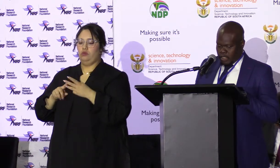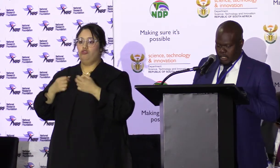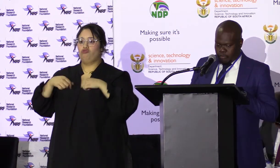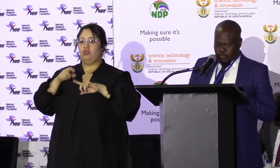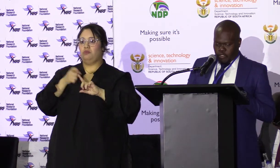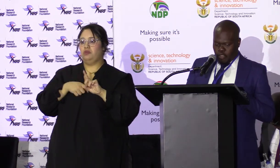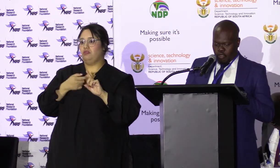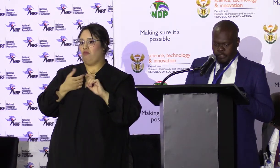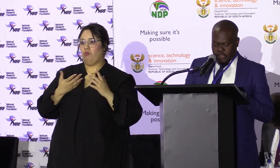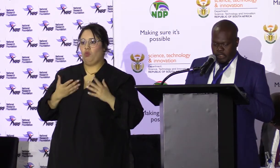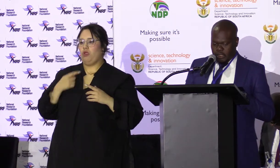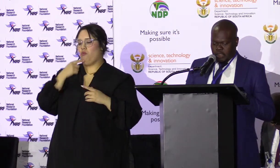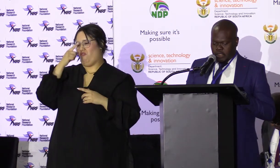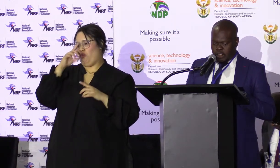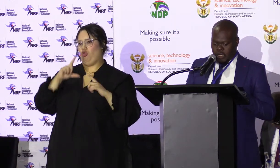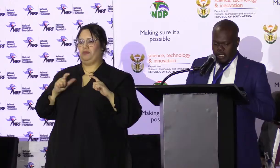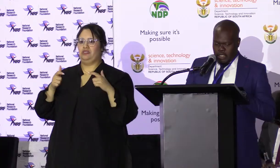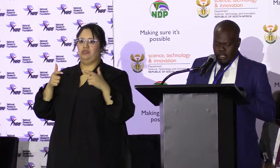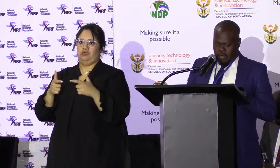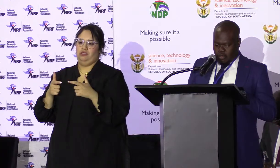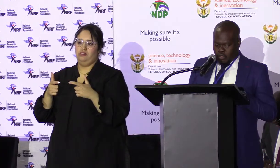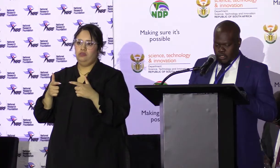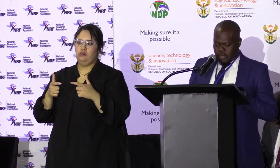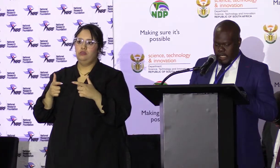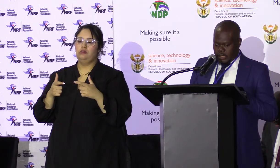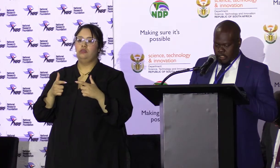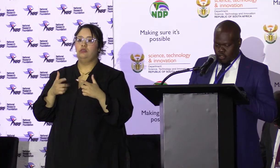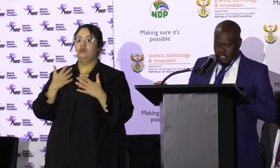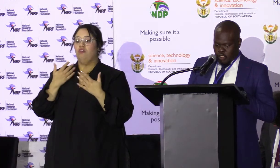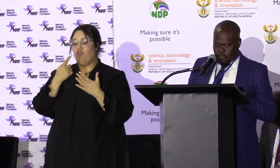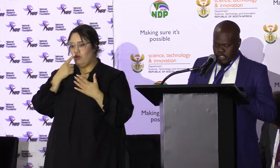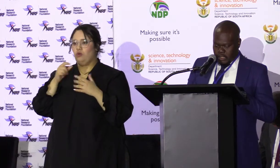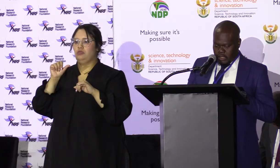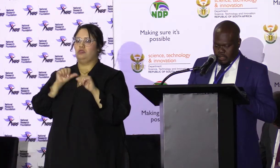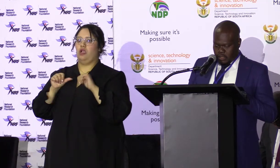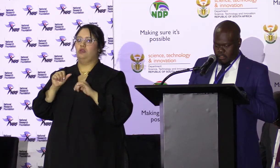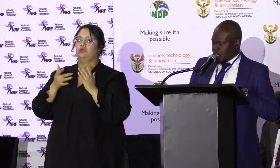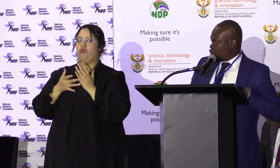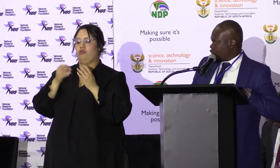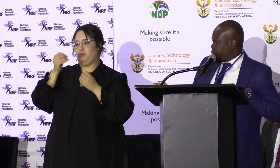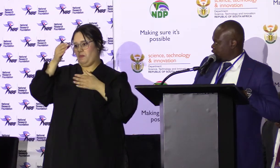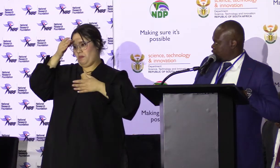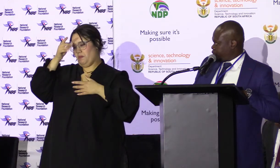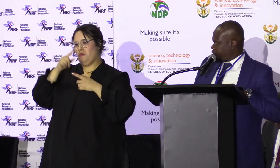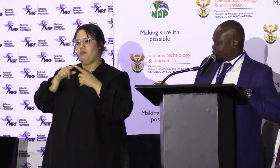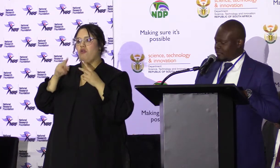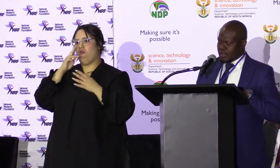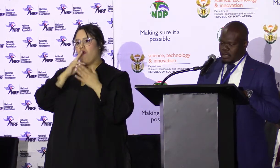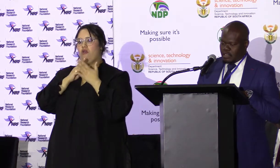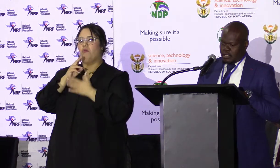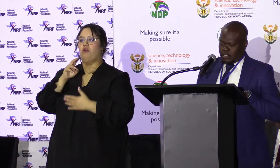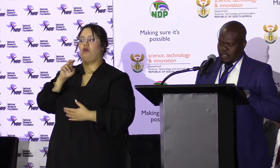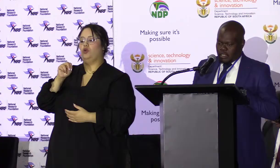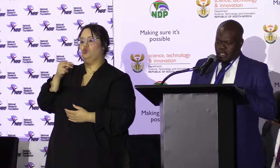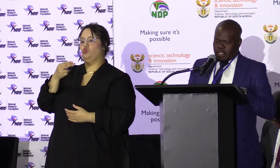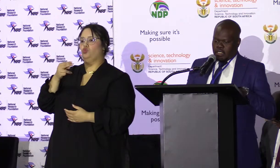Chairperson of the Portfolio Committee on Science, Technology and Innovation, Honorable Jibiti,